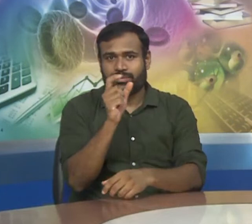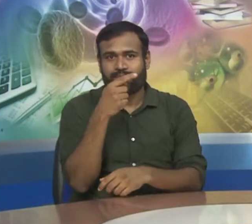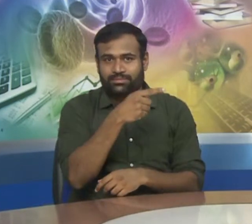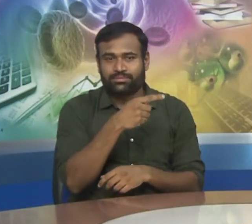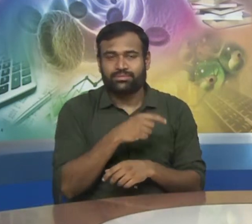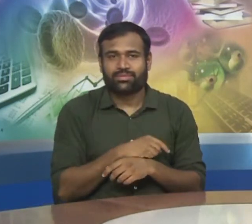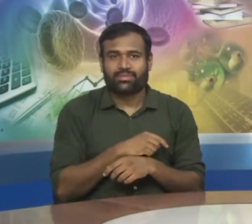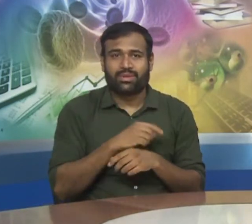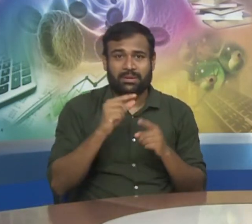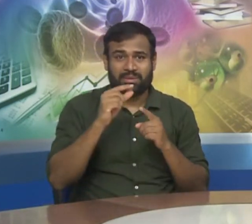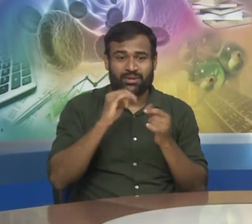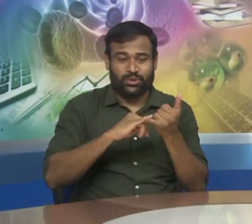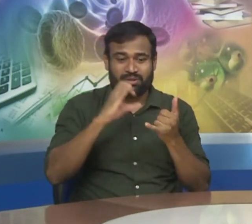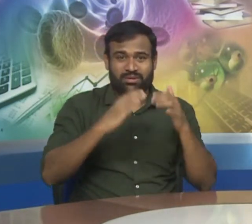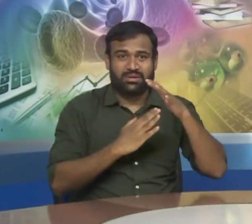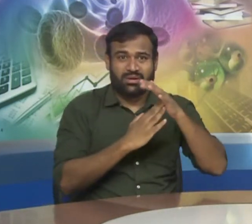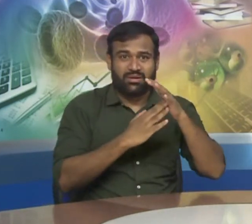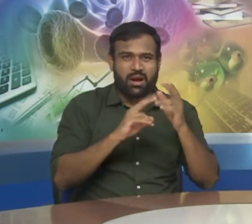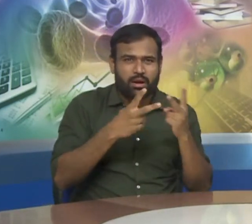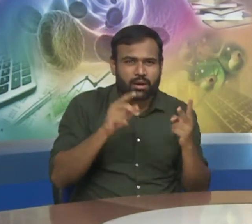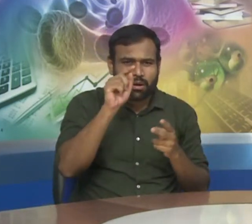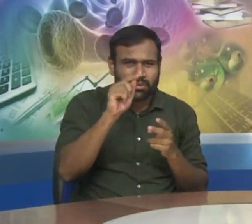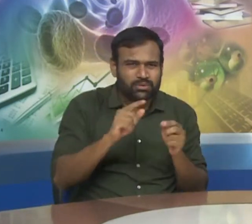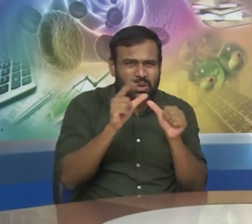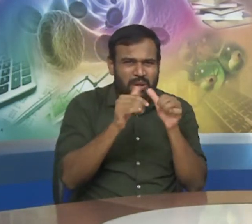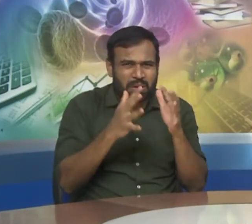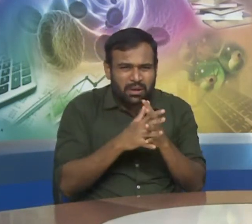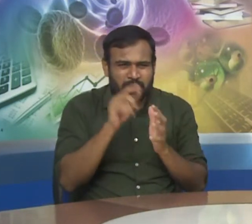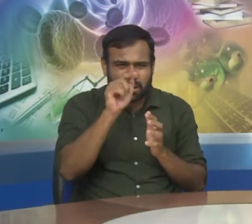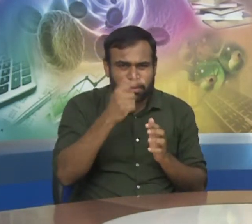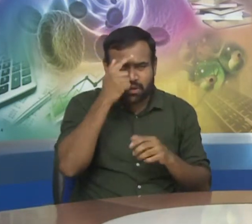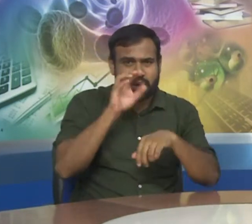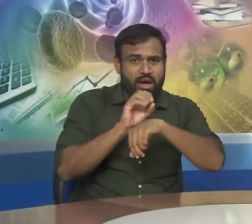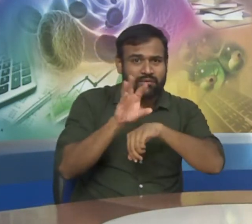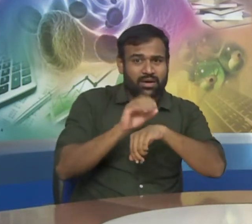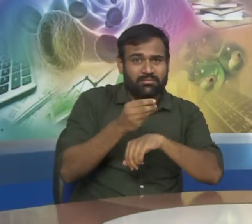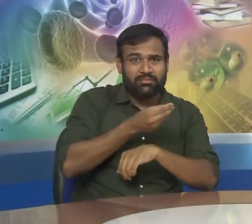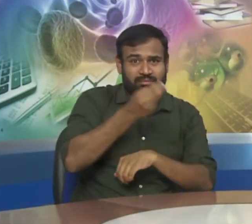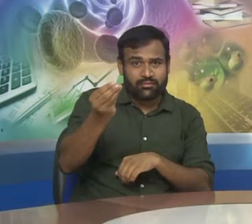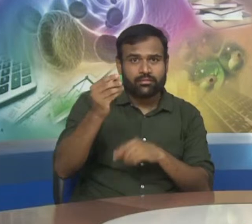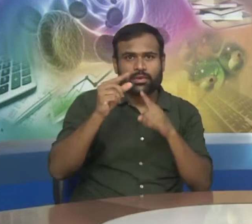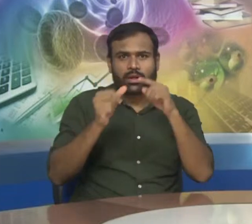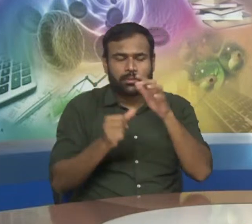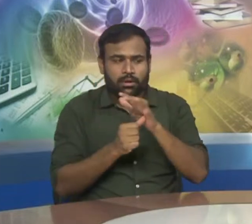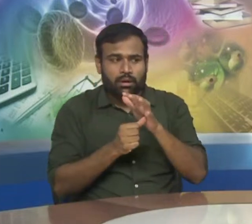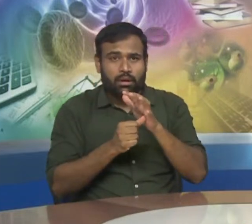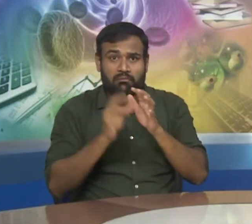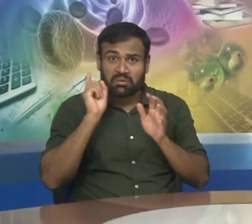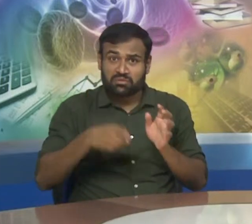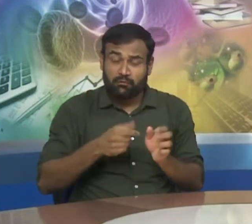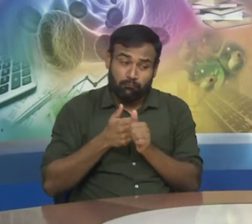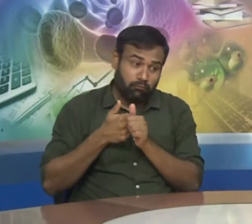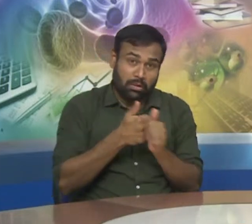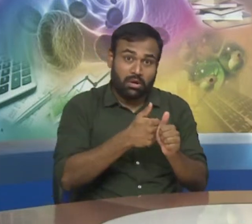So the answer is not bound. Supreme Court is not bound to give advice to the President of India.